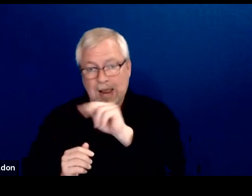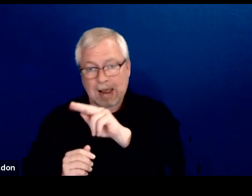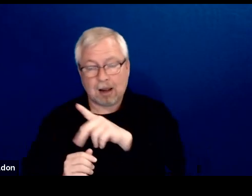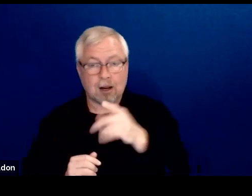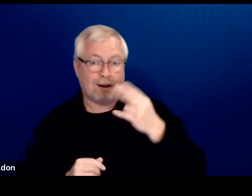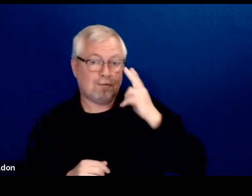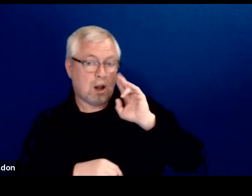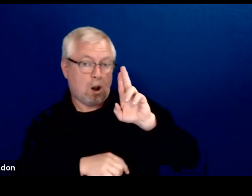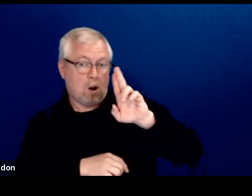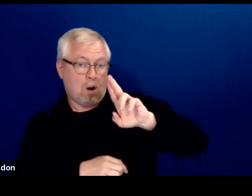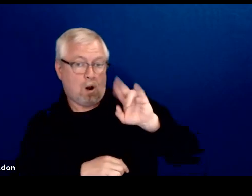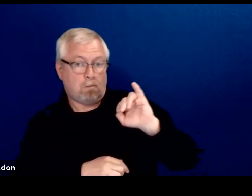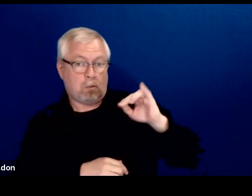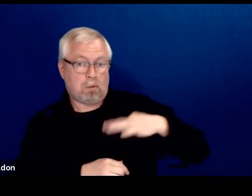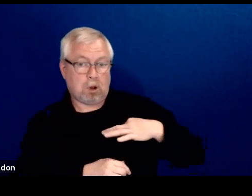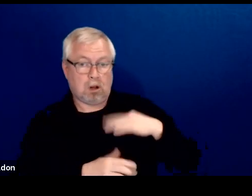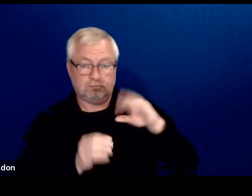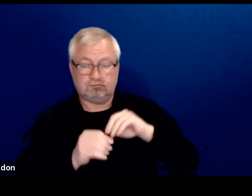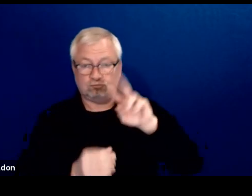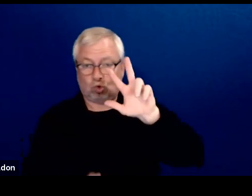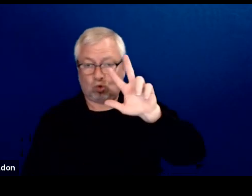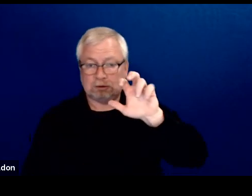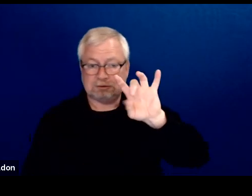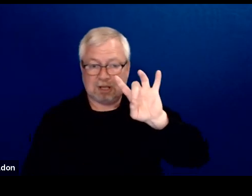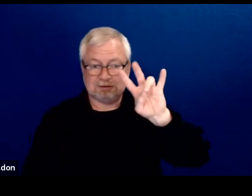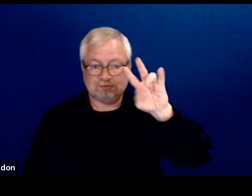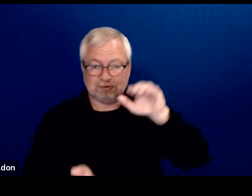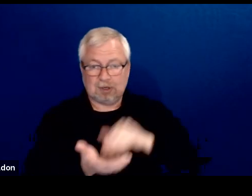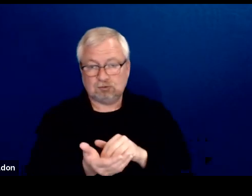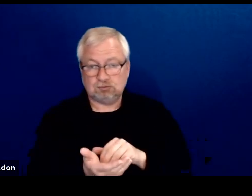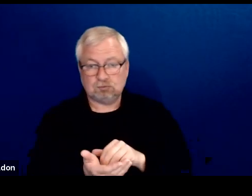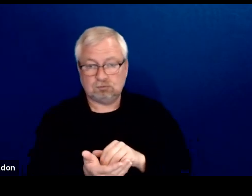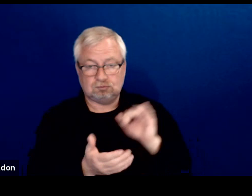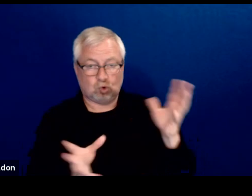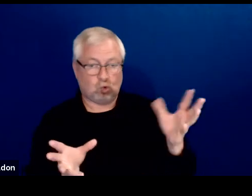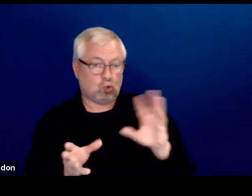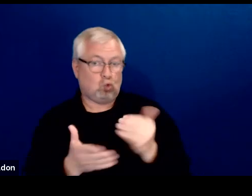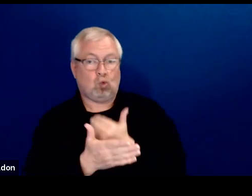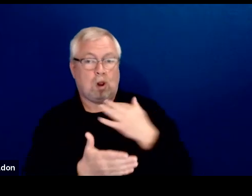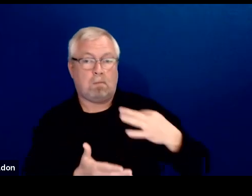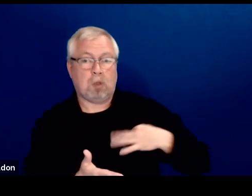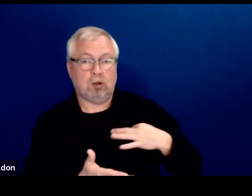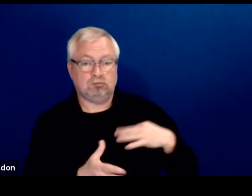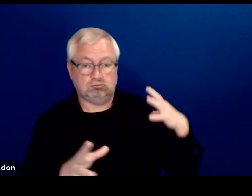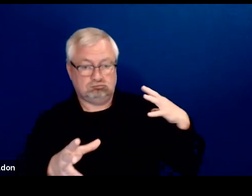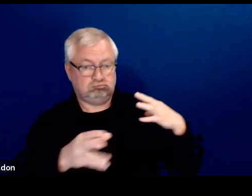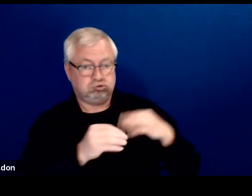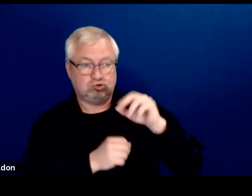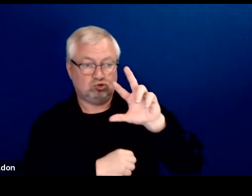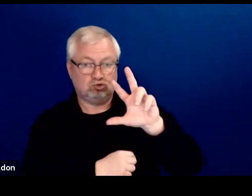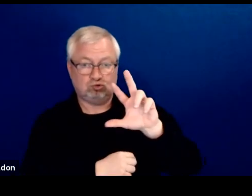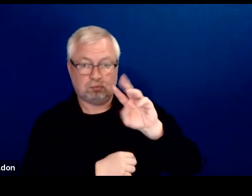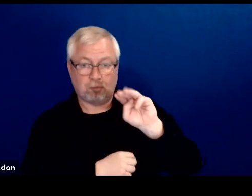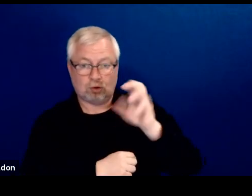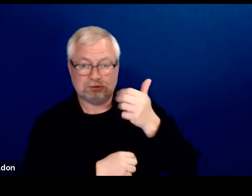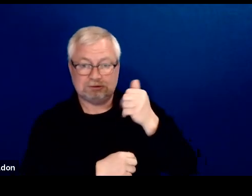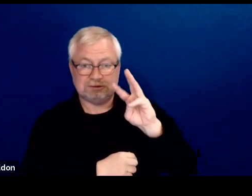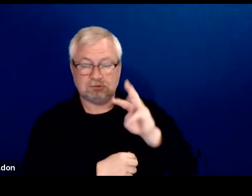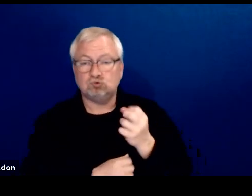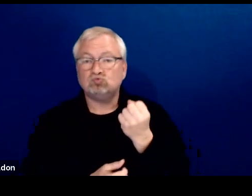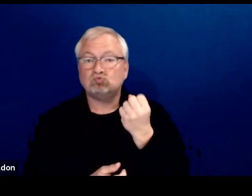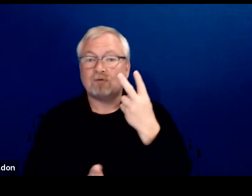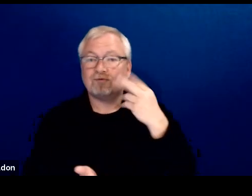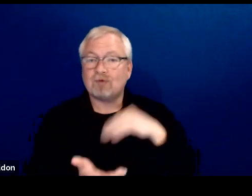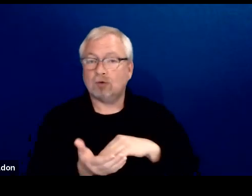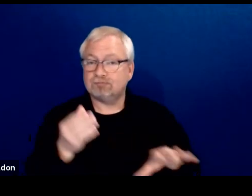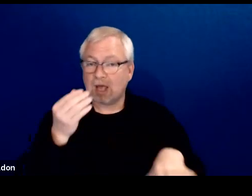367,194 total new applications since March 16th. That's a rise of additional 12,925